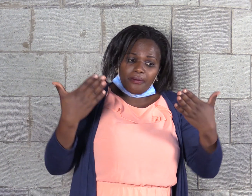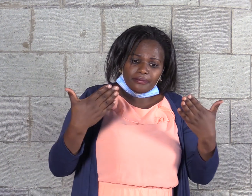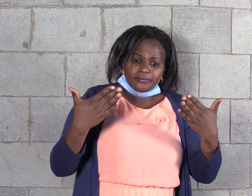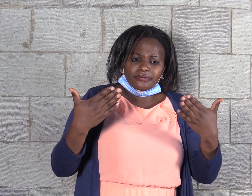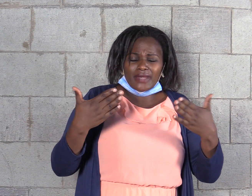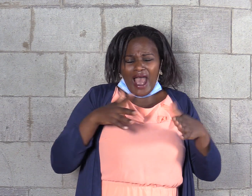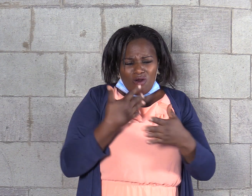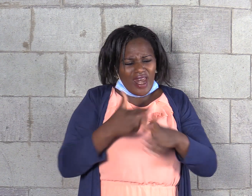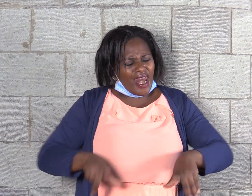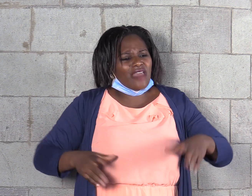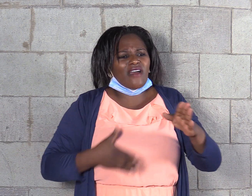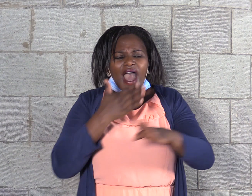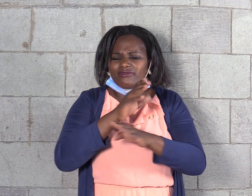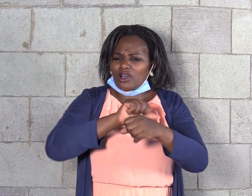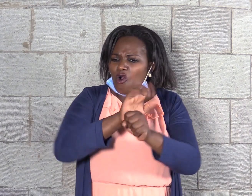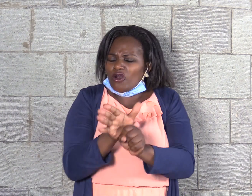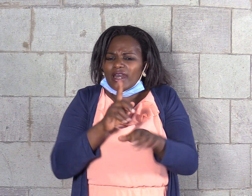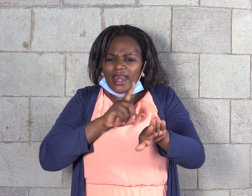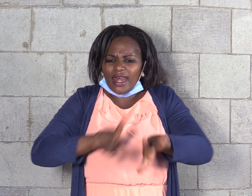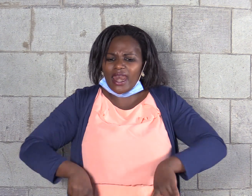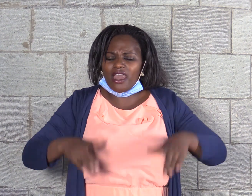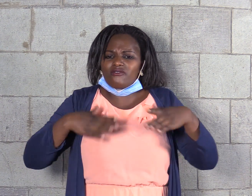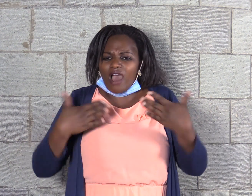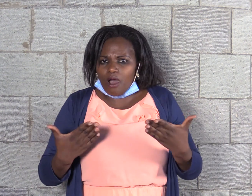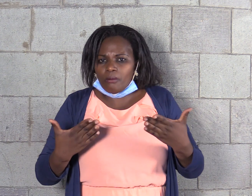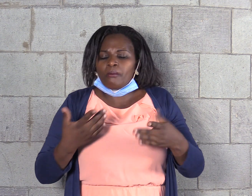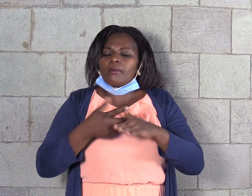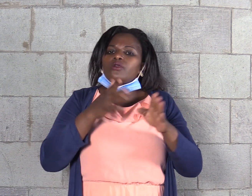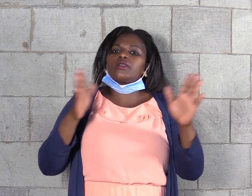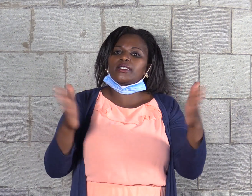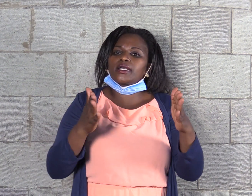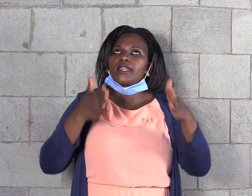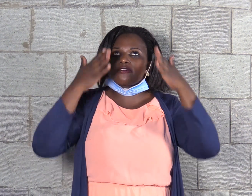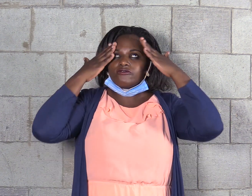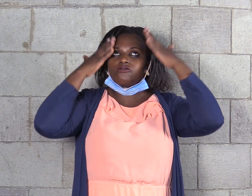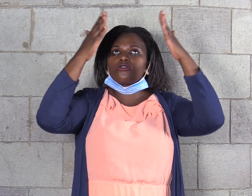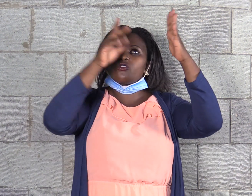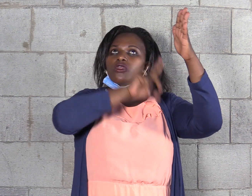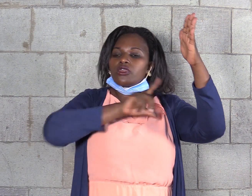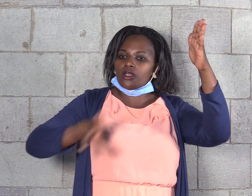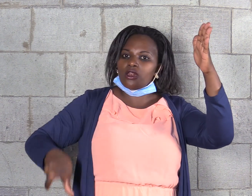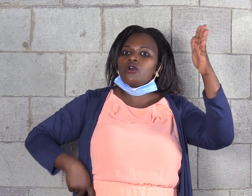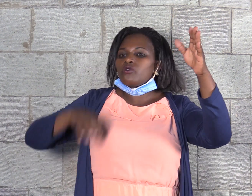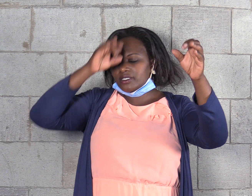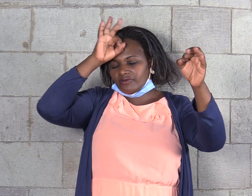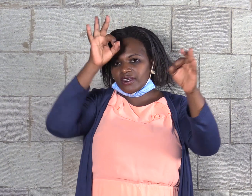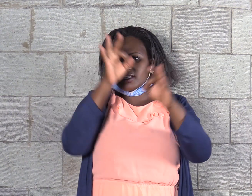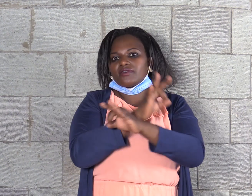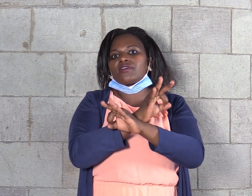life be after this? But I want to encourage you that let's focus on the Lord, who is faithful, who is our shepherd. He